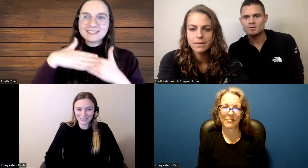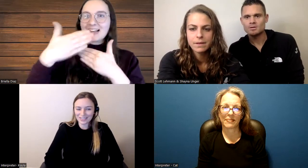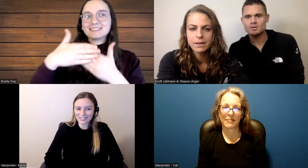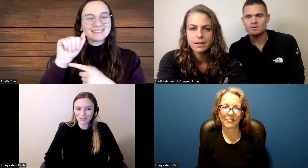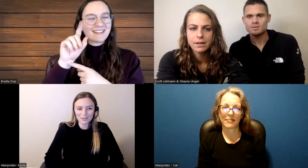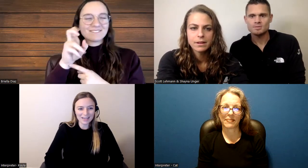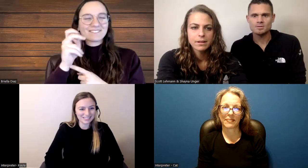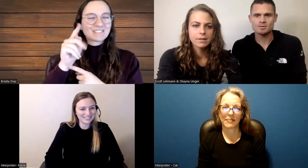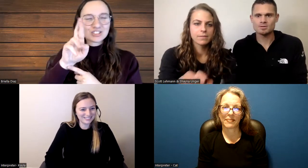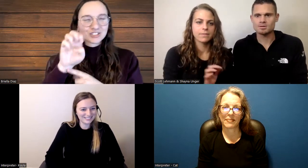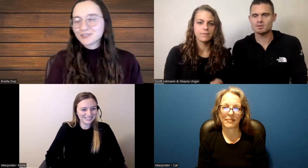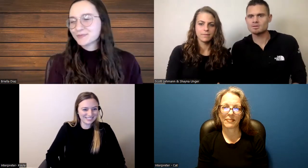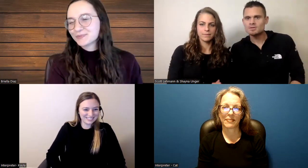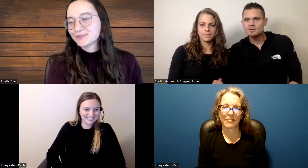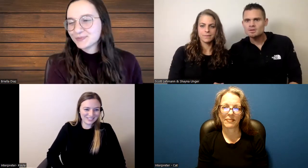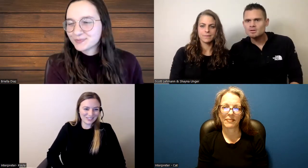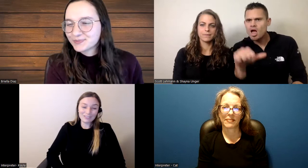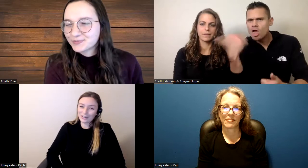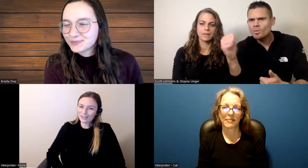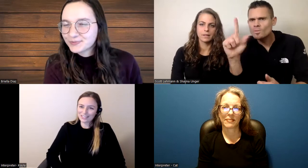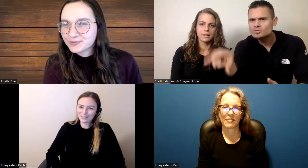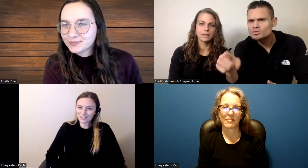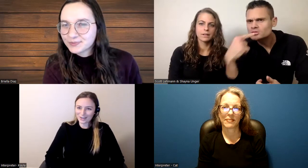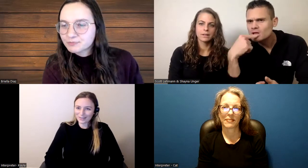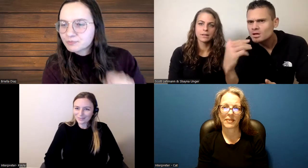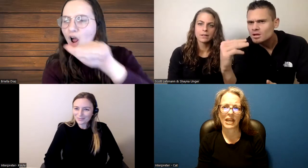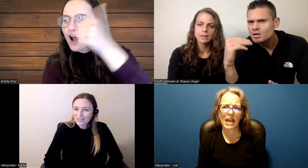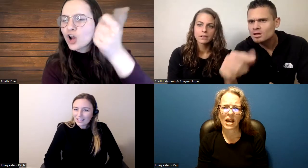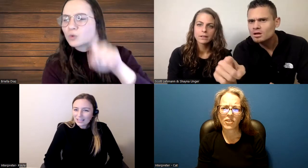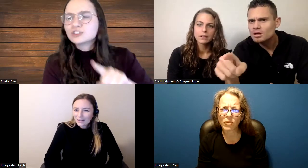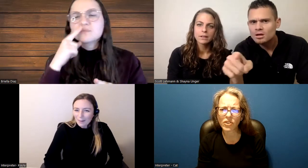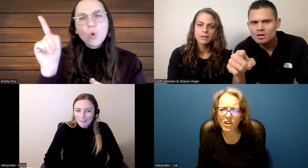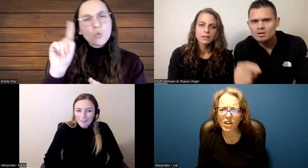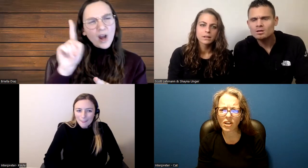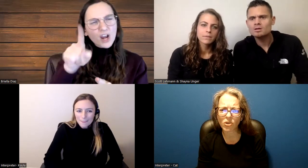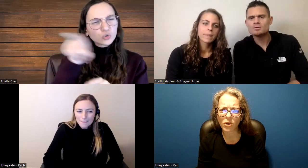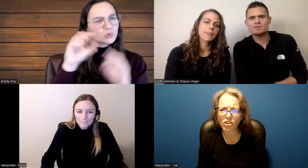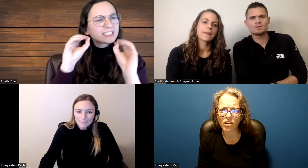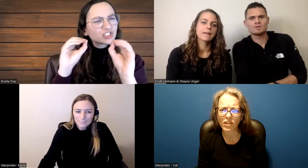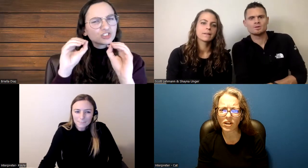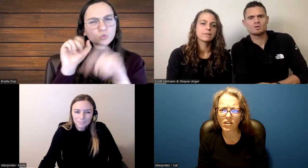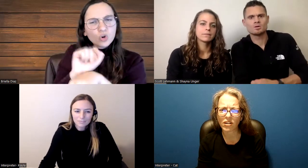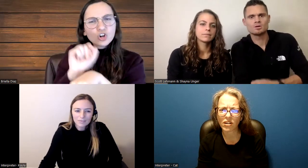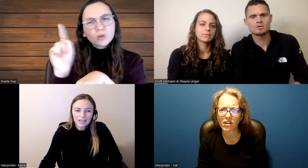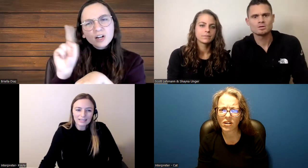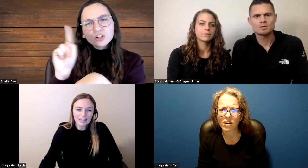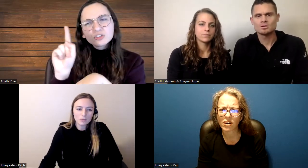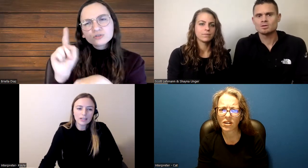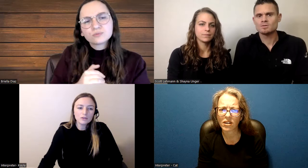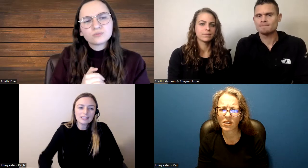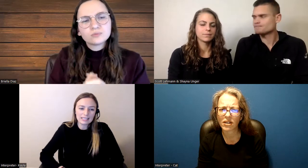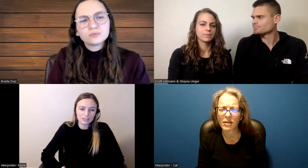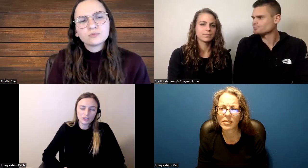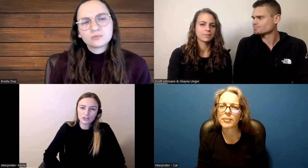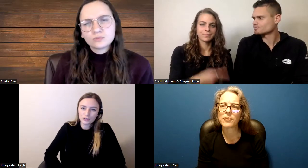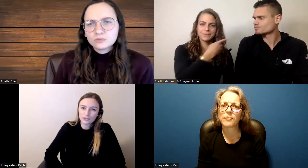see what you guys are up to next, what your next adventures are. There was another question in there. Yes. Where do